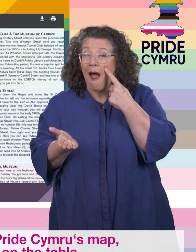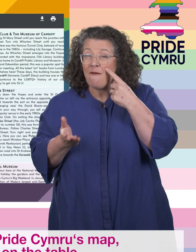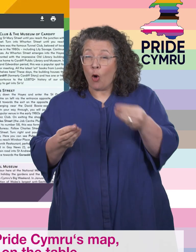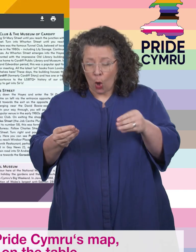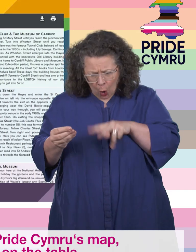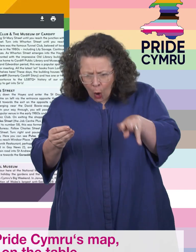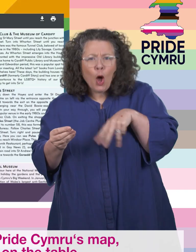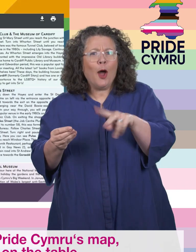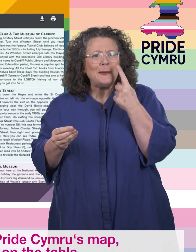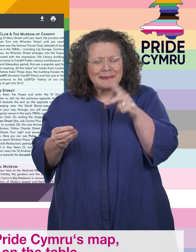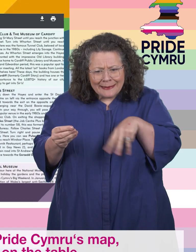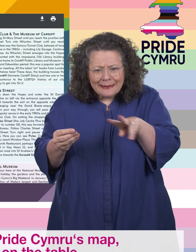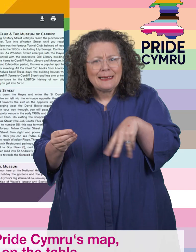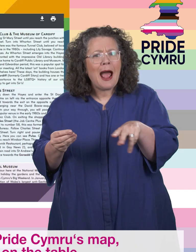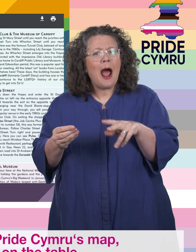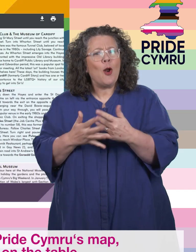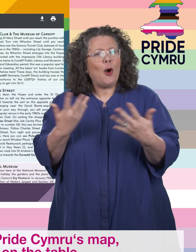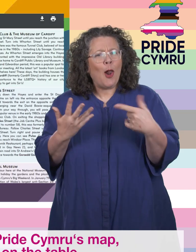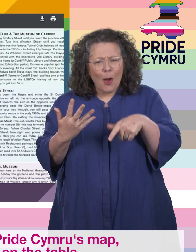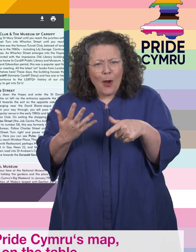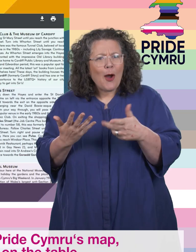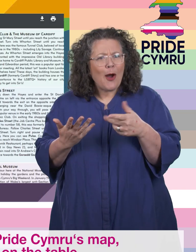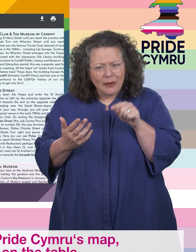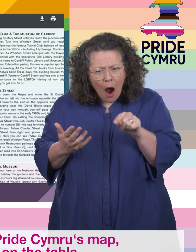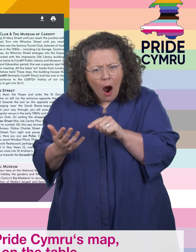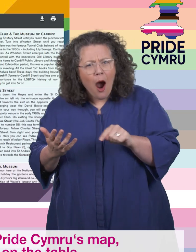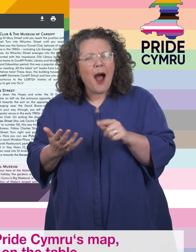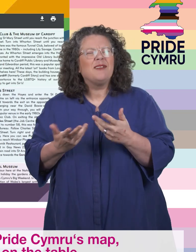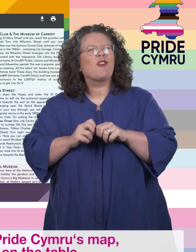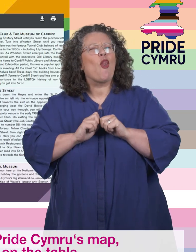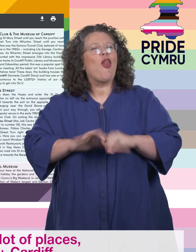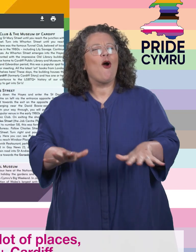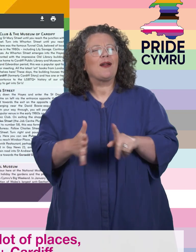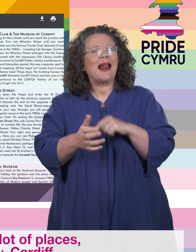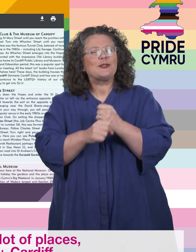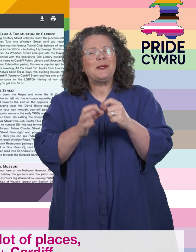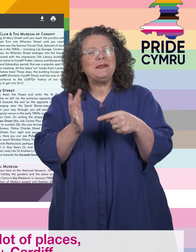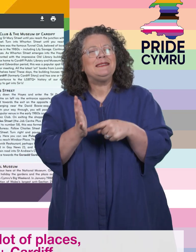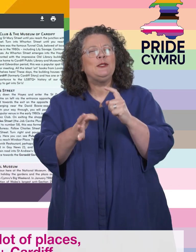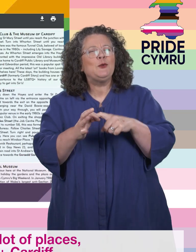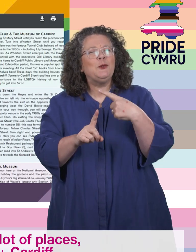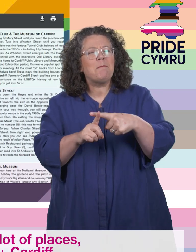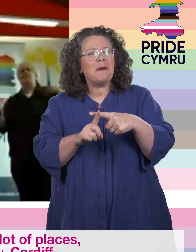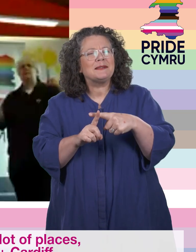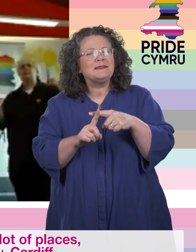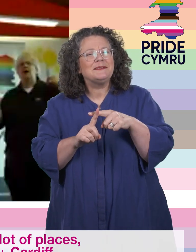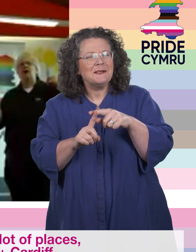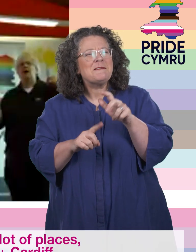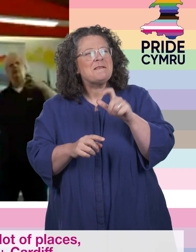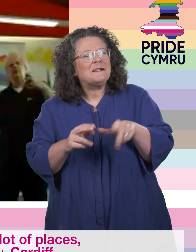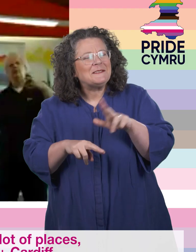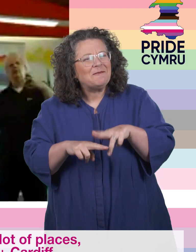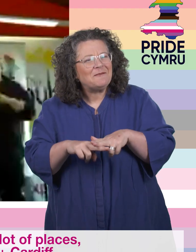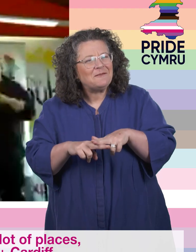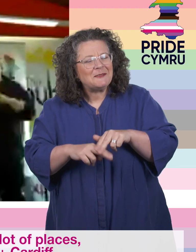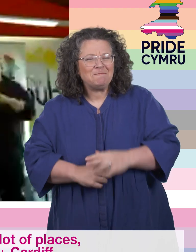you see as well, this is Pride Cymru's map, and copies are available on the table. So you can see there's a lot of places,